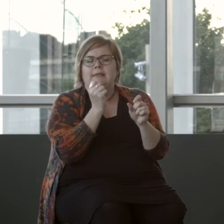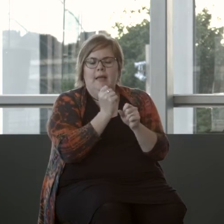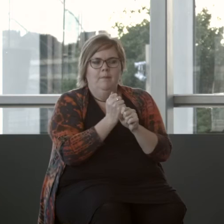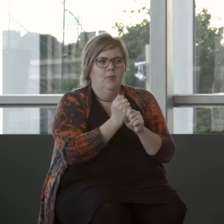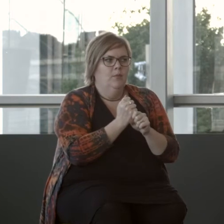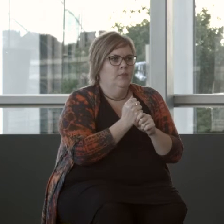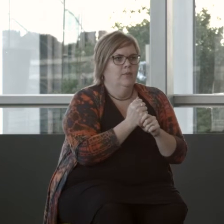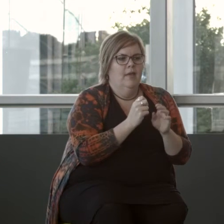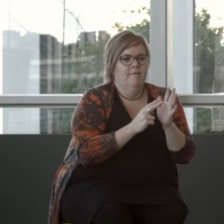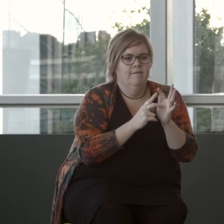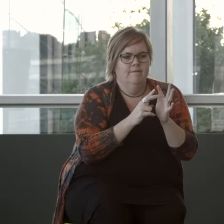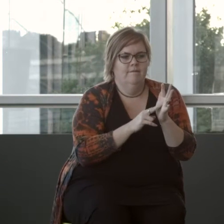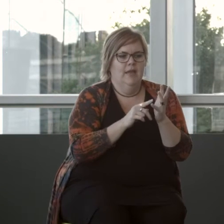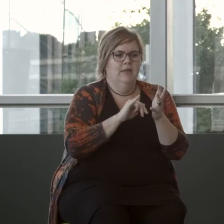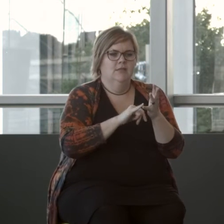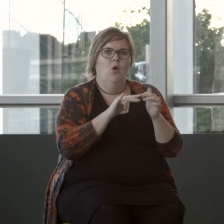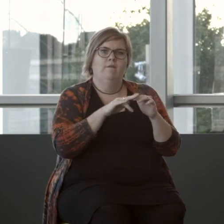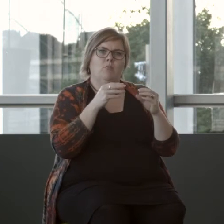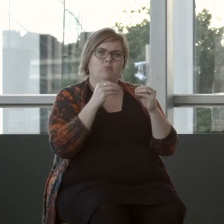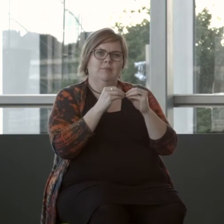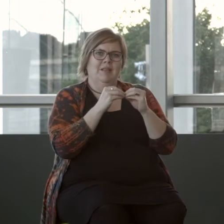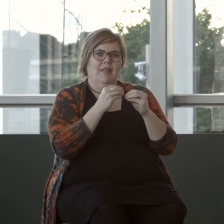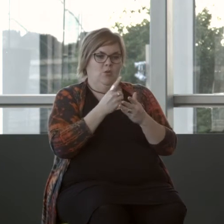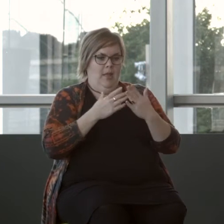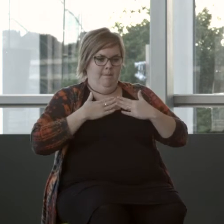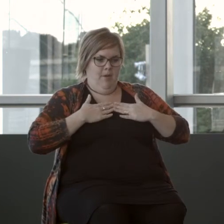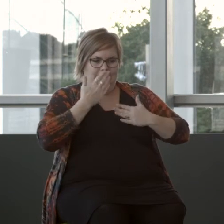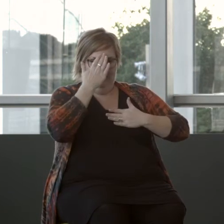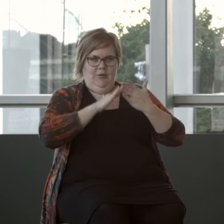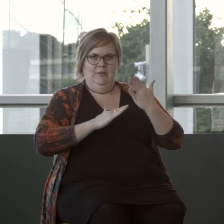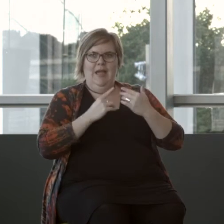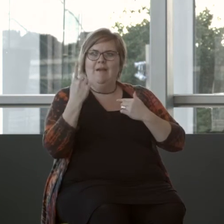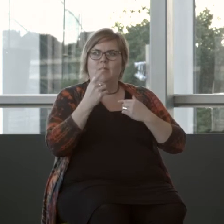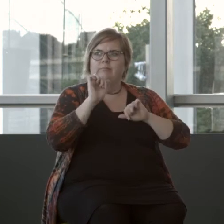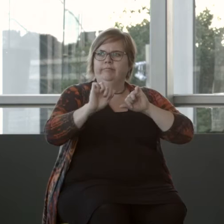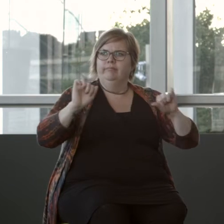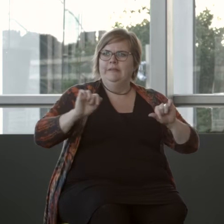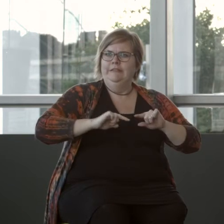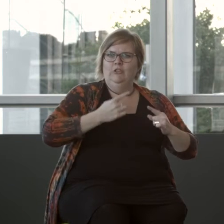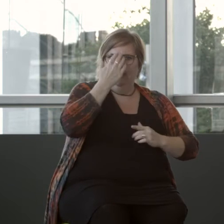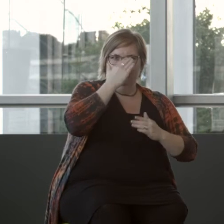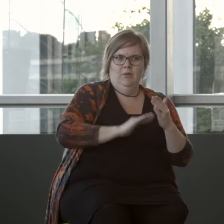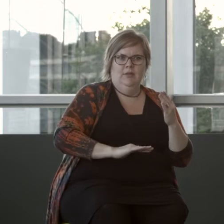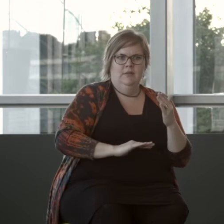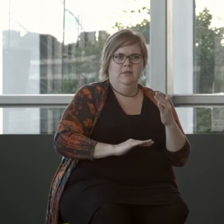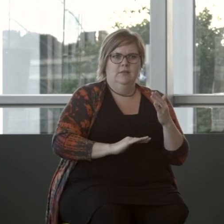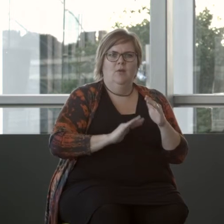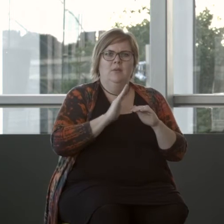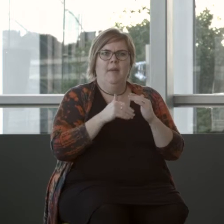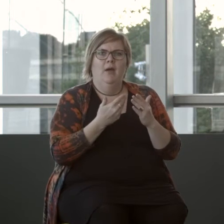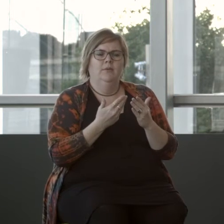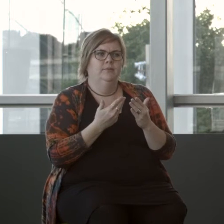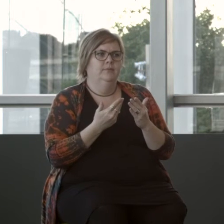Venus of Brisbane series, that's just my experience of pregnancy. Everybody has a completely different experience, so it was just putting out, you